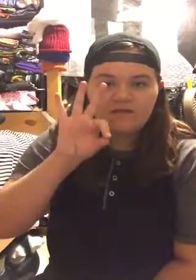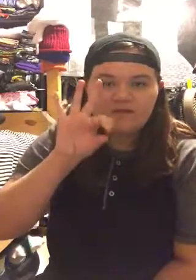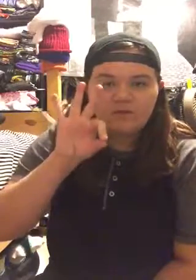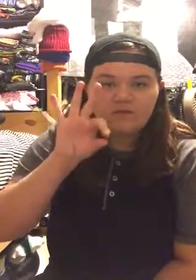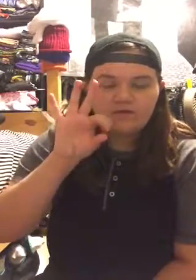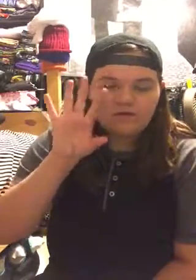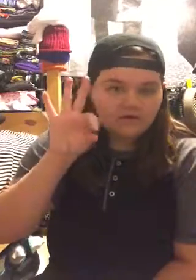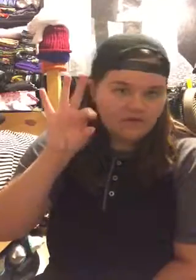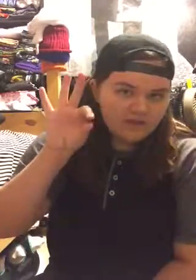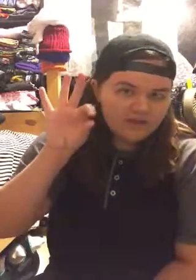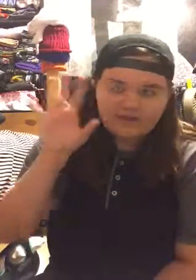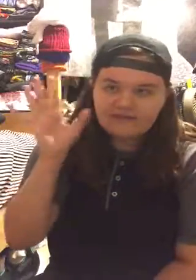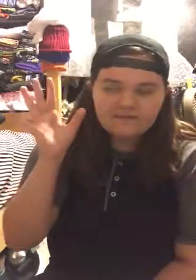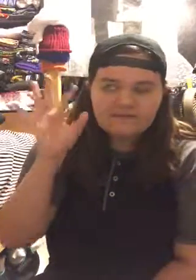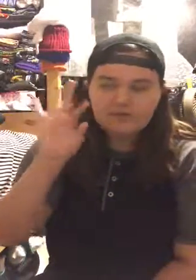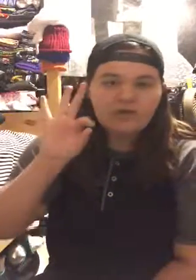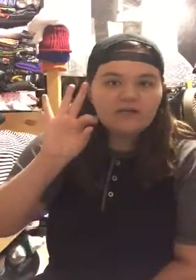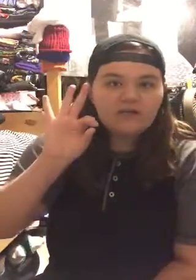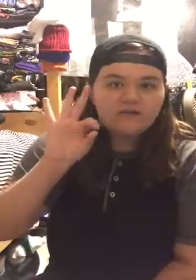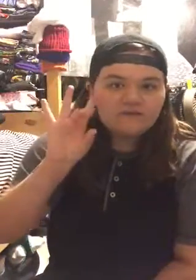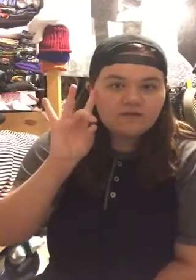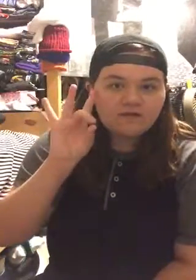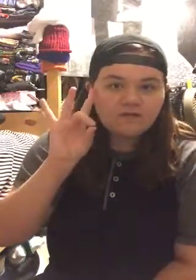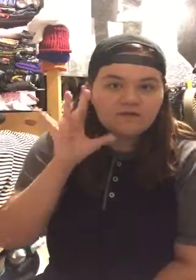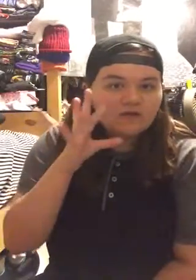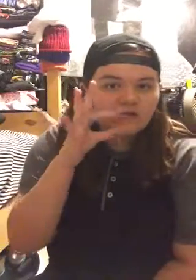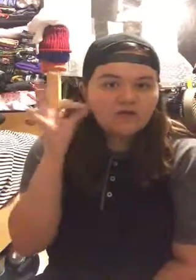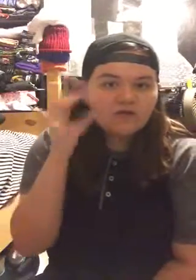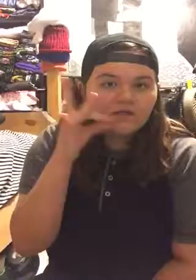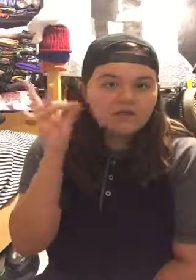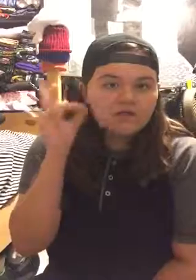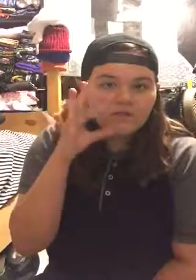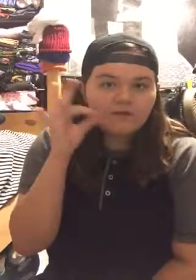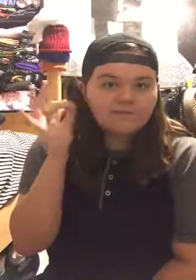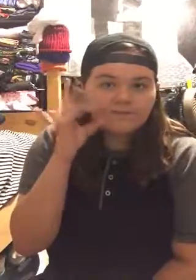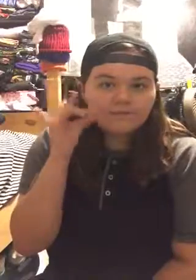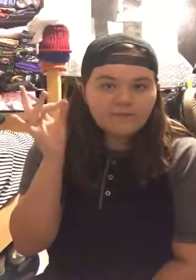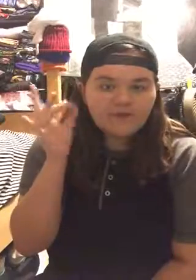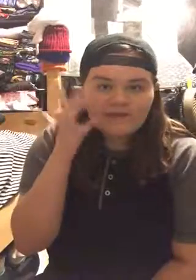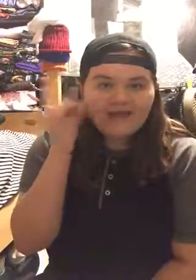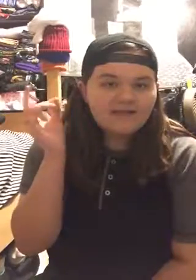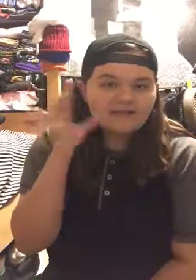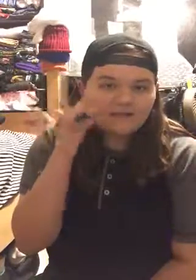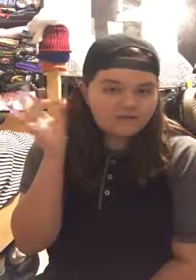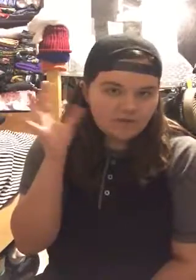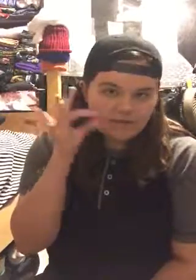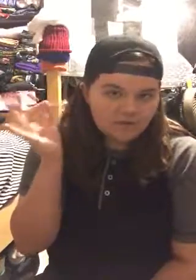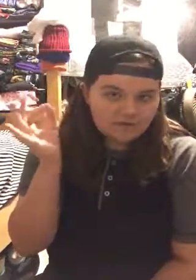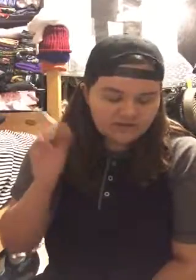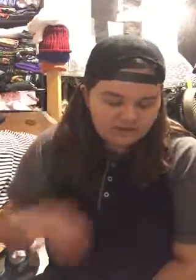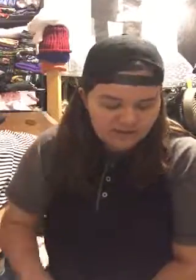either I keep saying pointer, index finger or middle finger, either one, but cat, it's like you're stroking their whiskers.